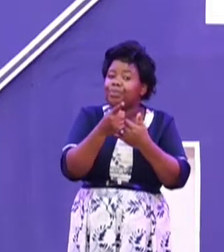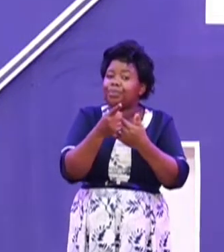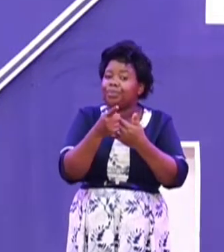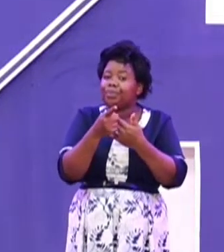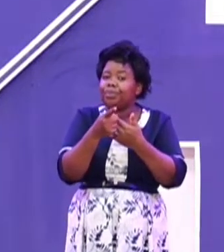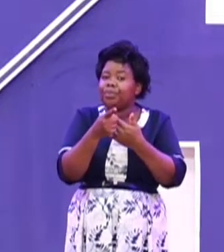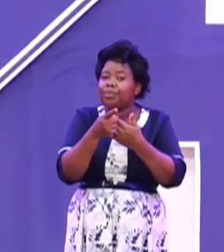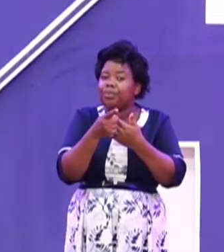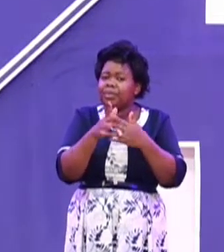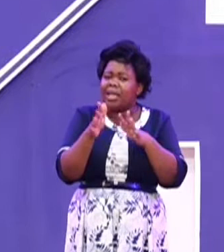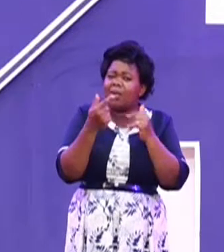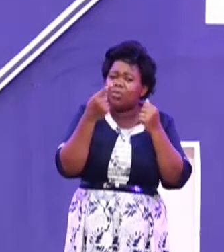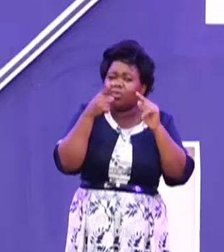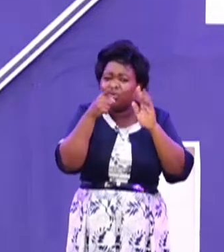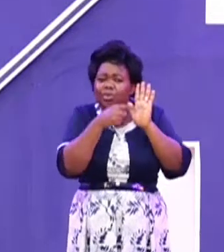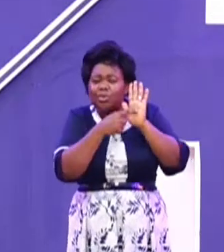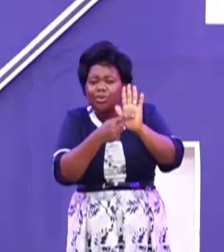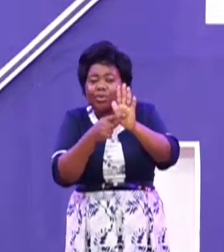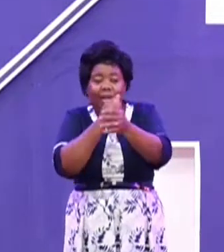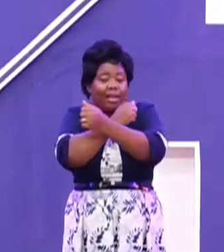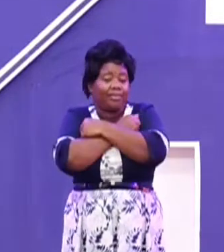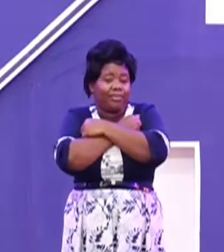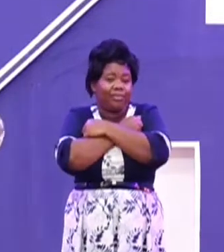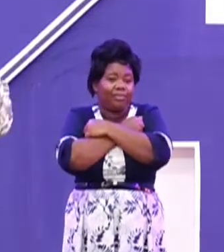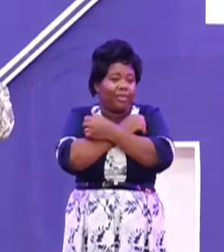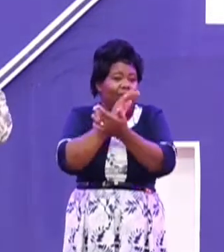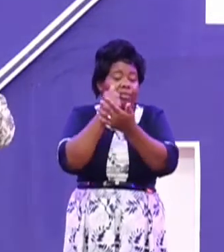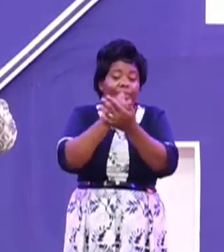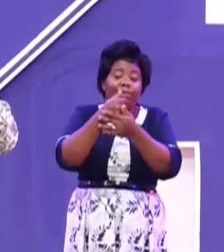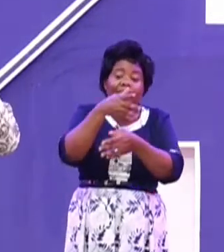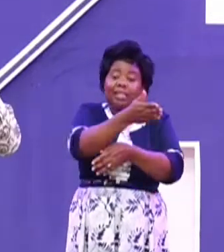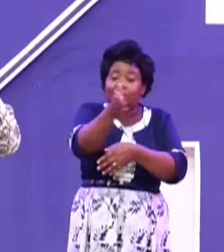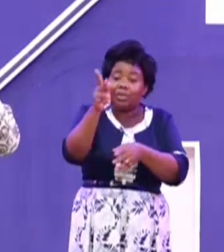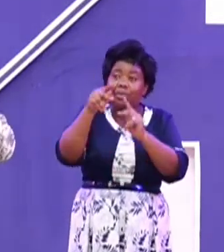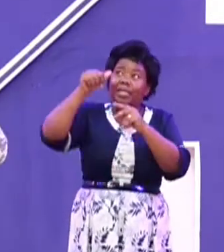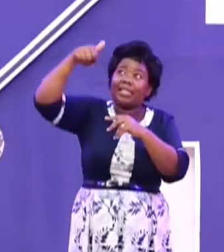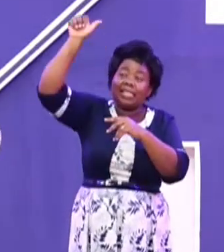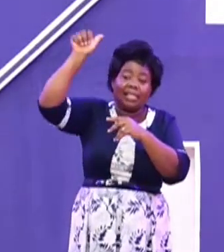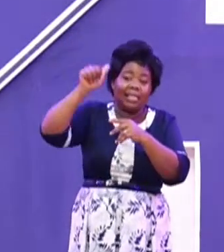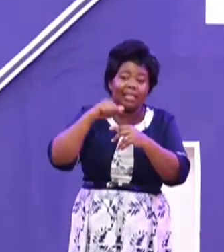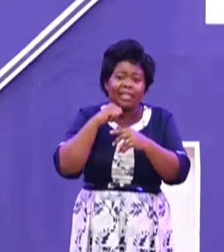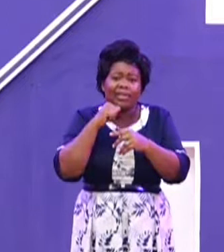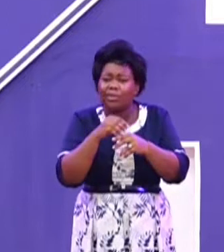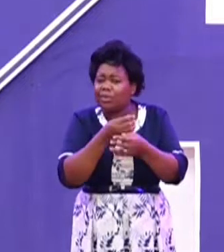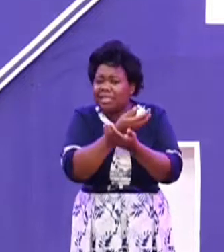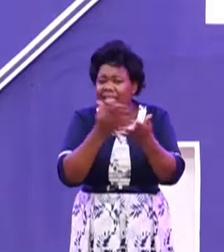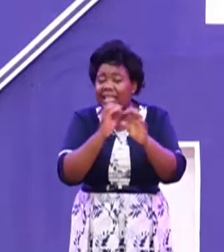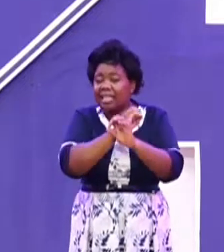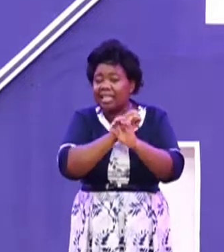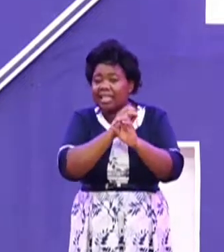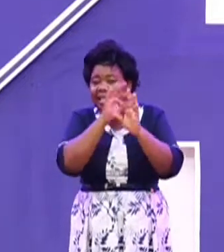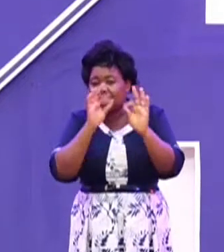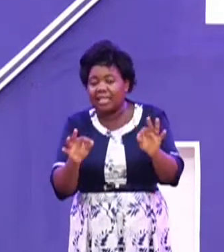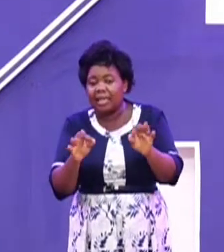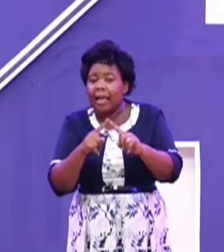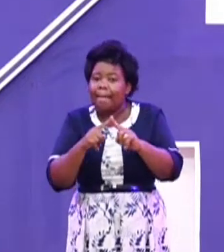them. How you show them love. Because they are his people. Not anything else. Because